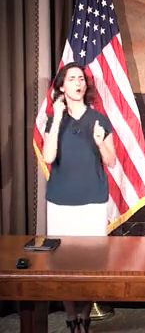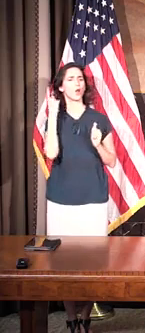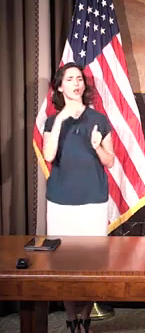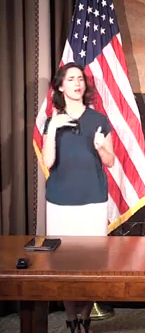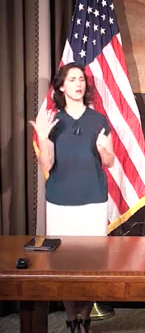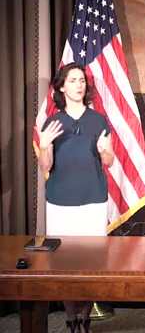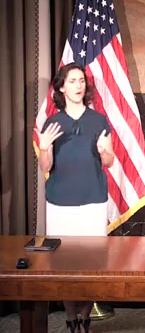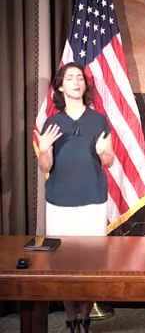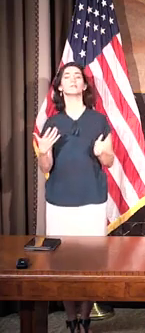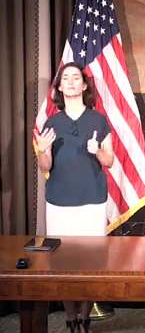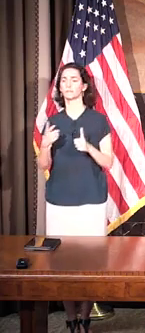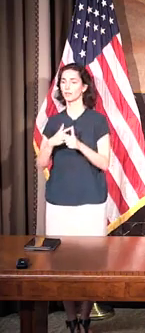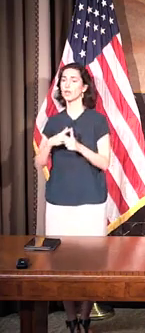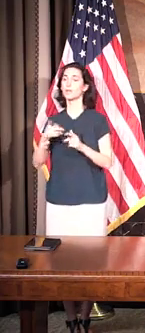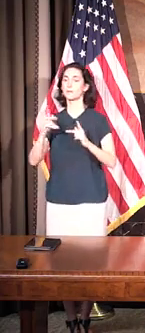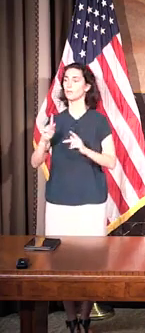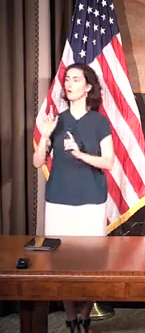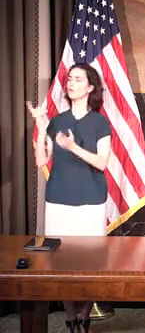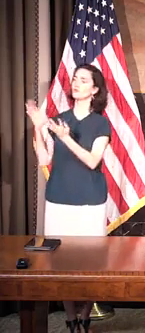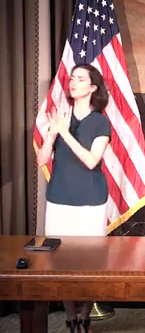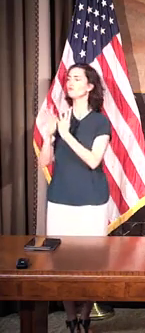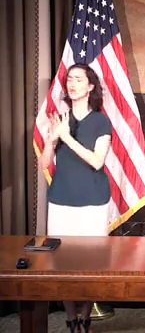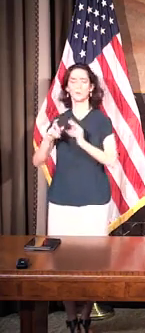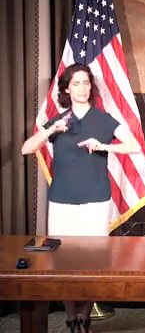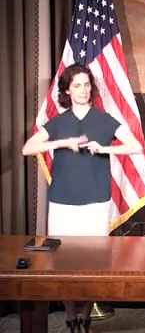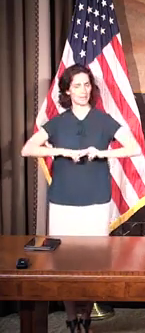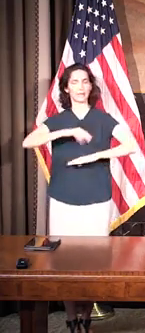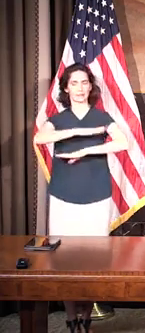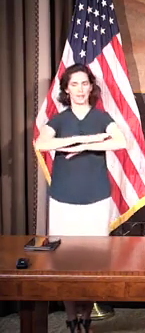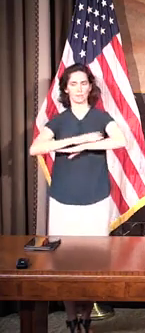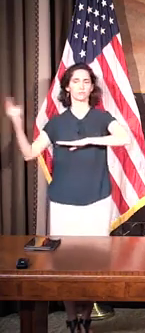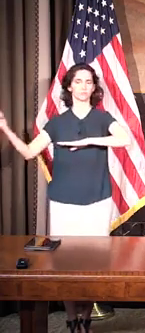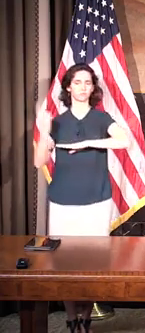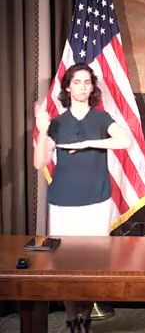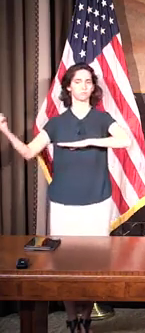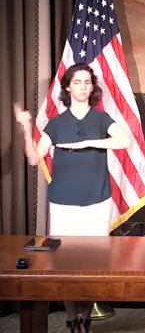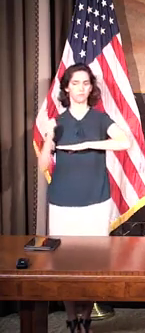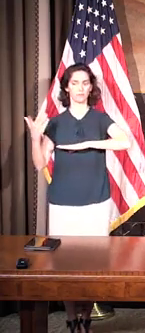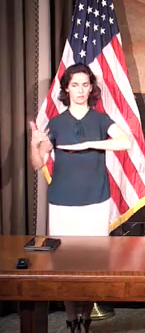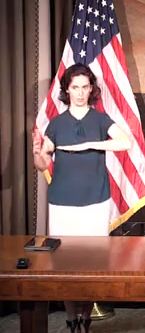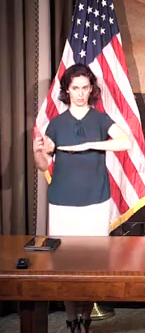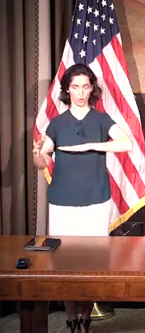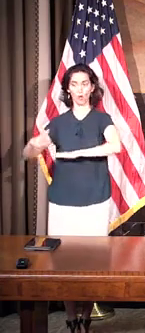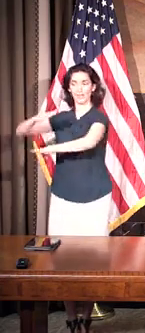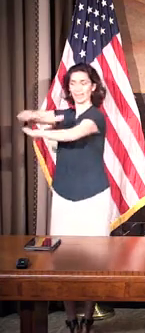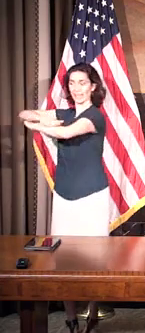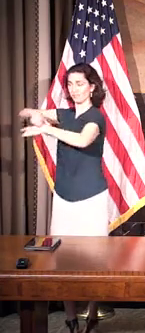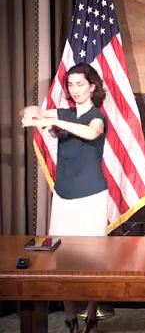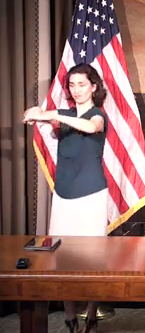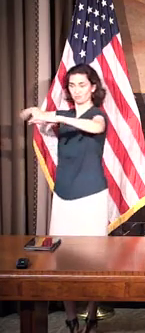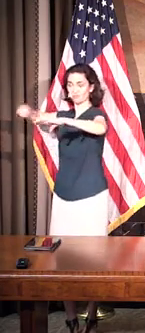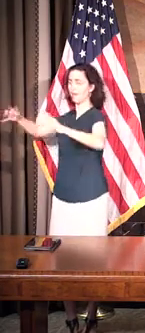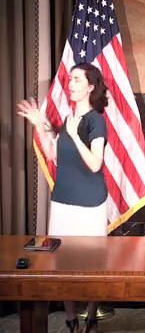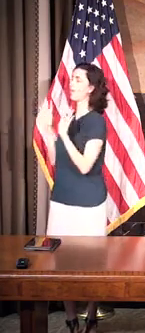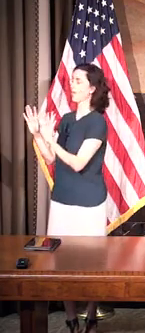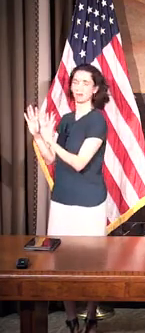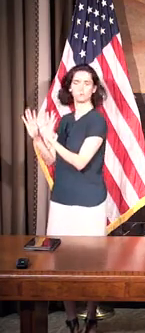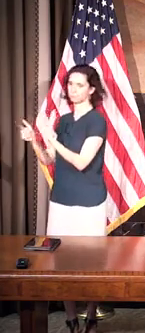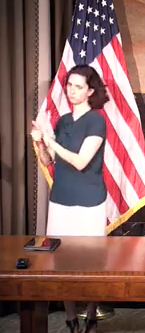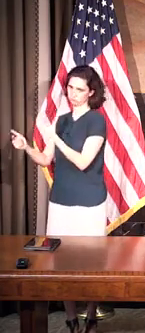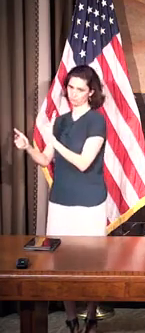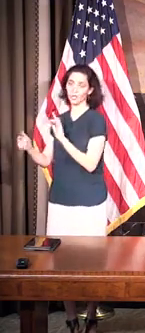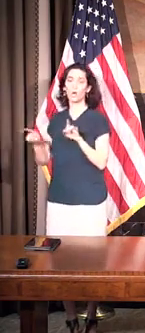service only. Customers have to remain seated. No service at the bar counter, and the 11 p.m.